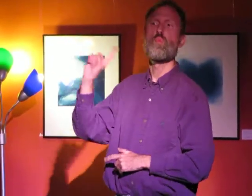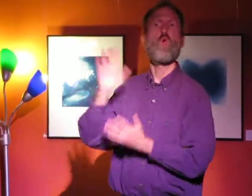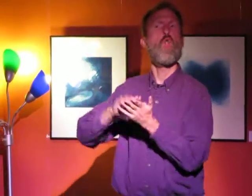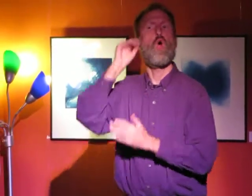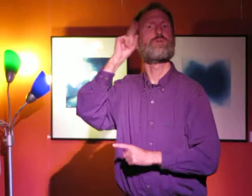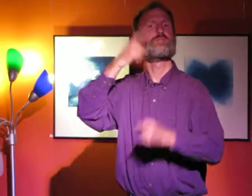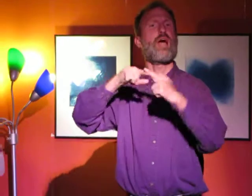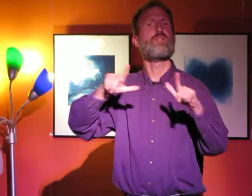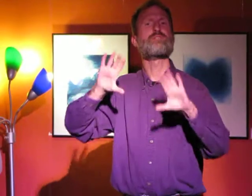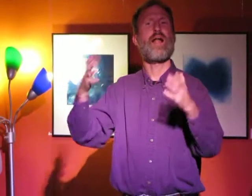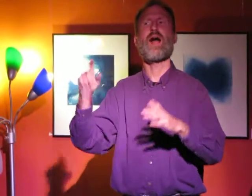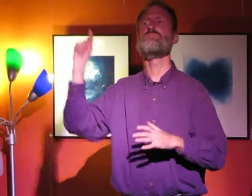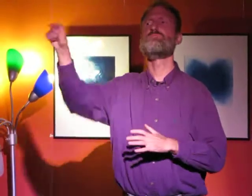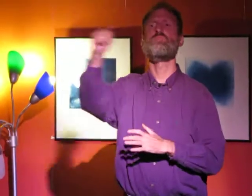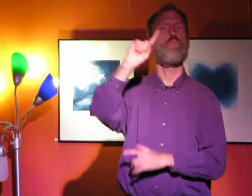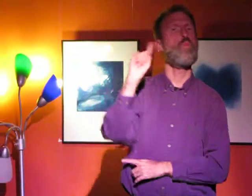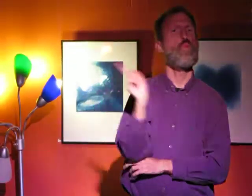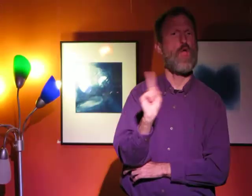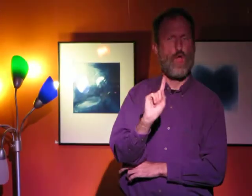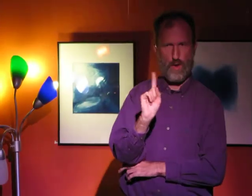Ask him where you can take sign language classes.